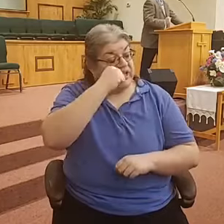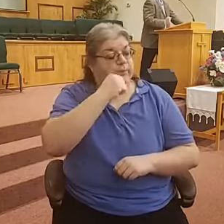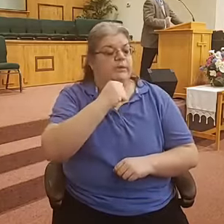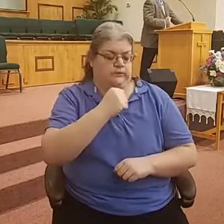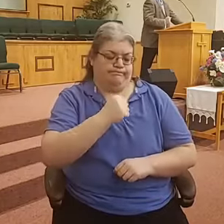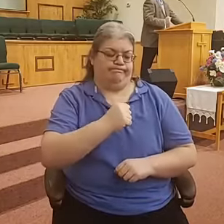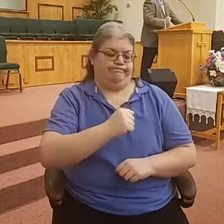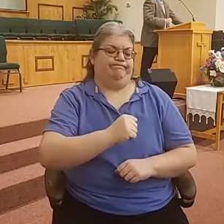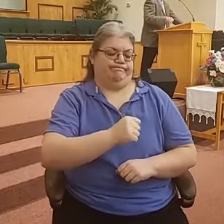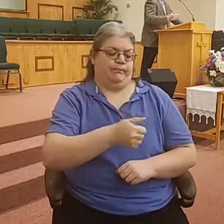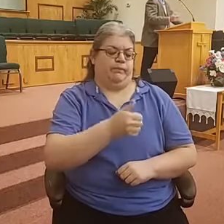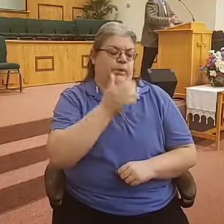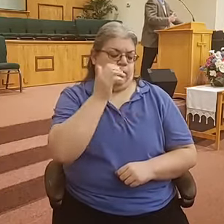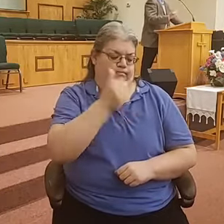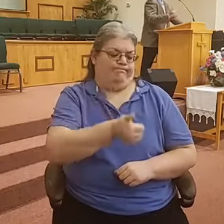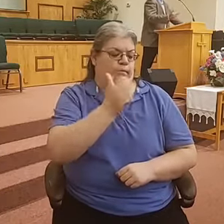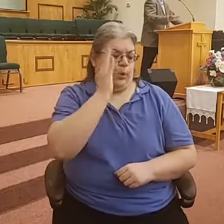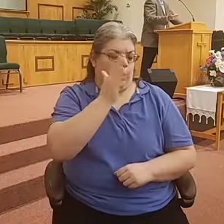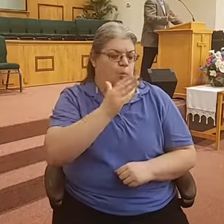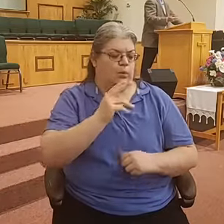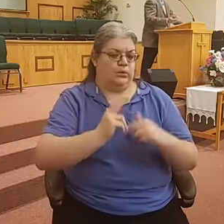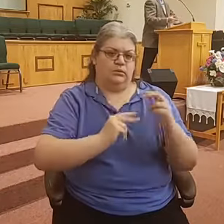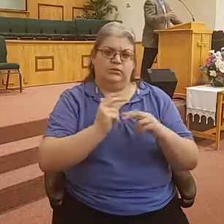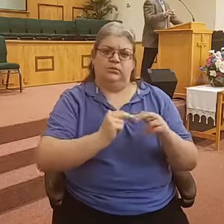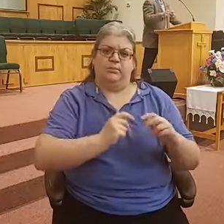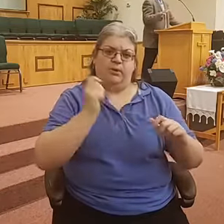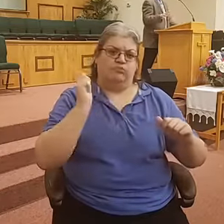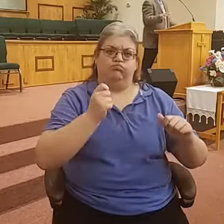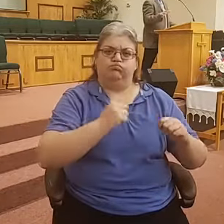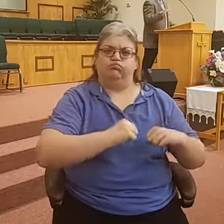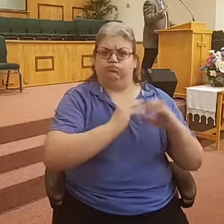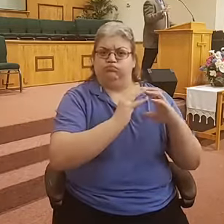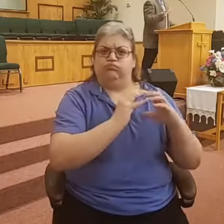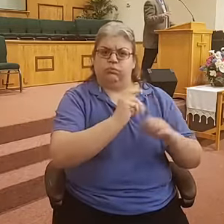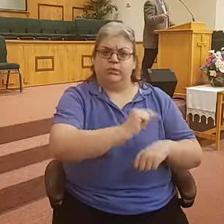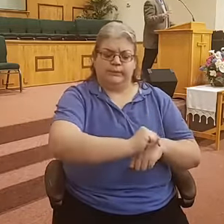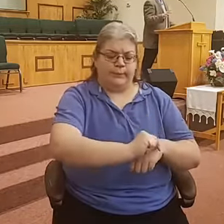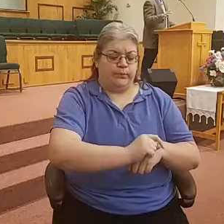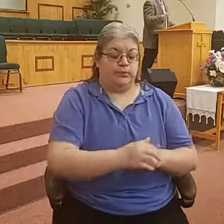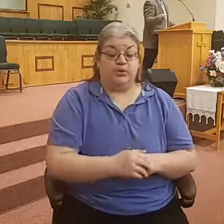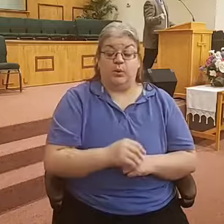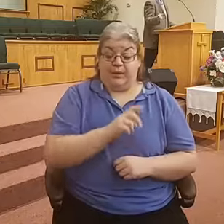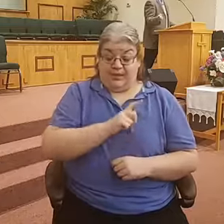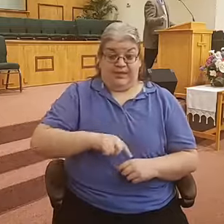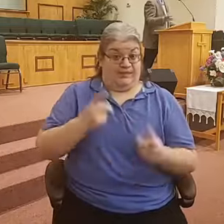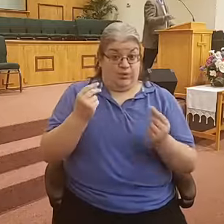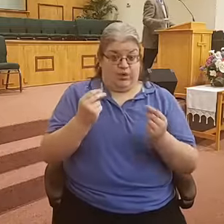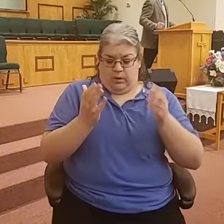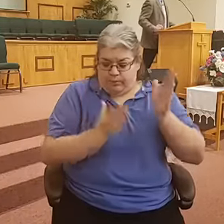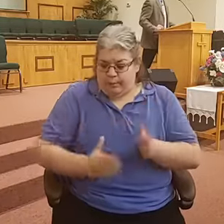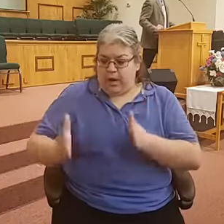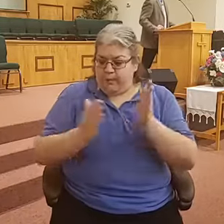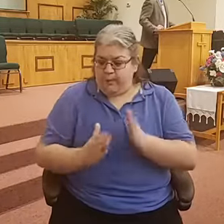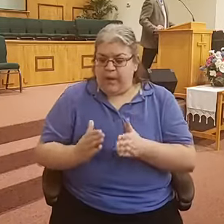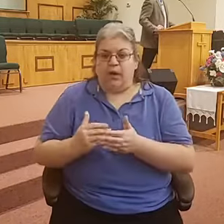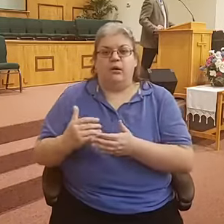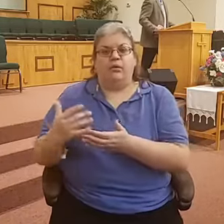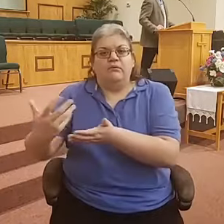temple. And David prepared in numerous ways to help Solomon, at least with the